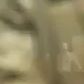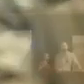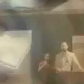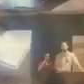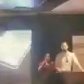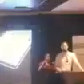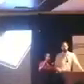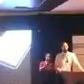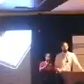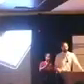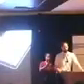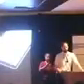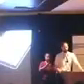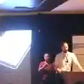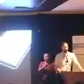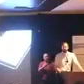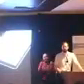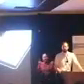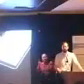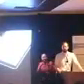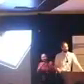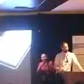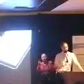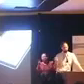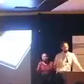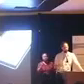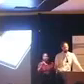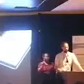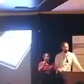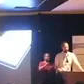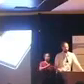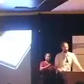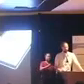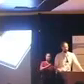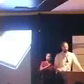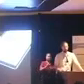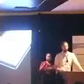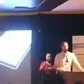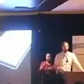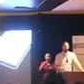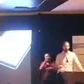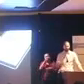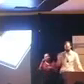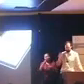if you don't like the color of a button, if it's an aggressive color or something, let us know. We'll fix it for you.